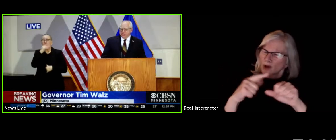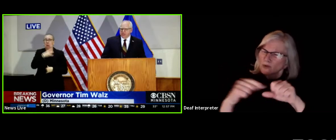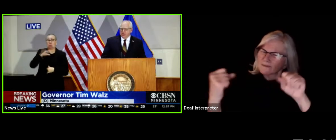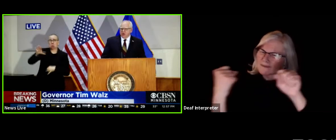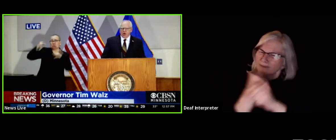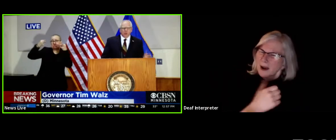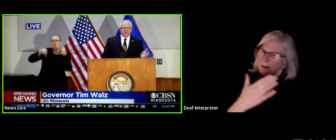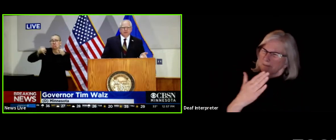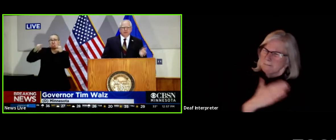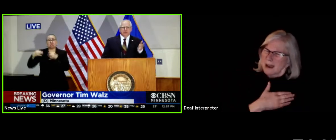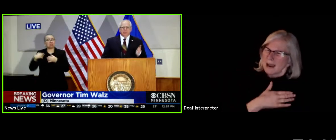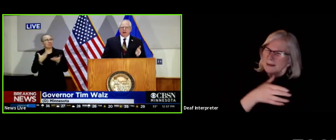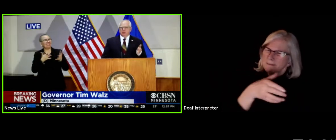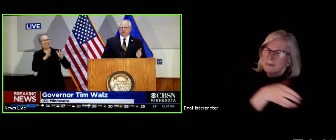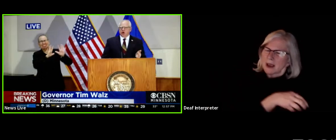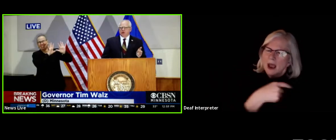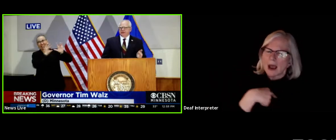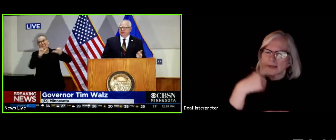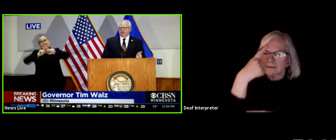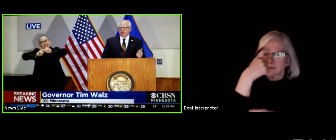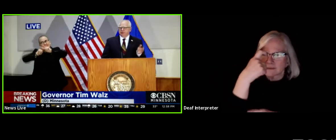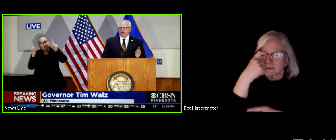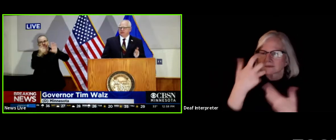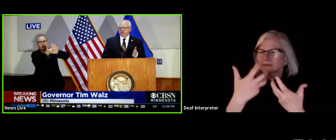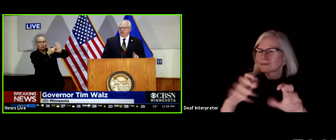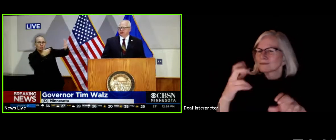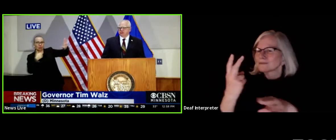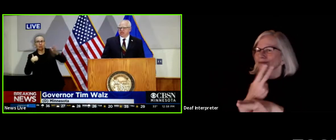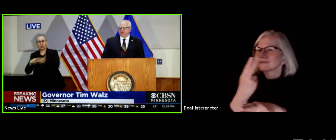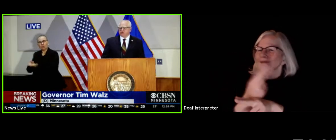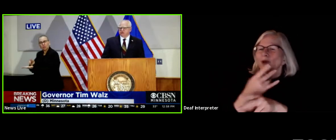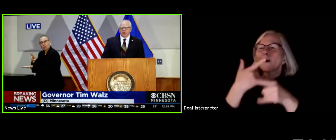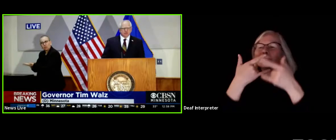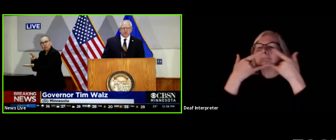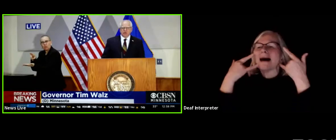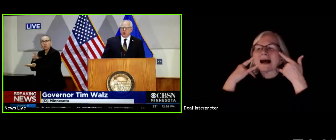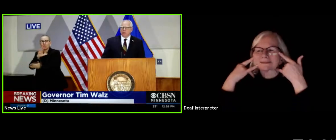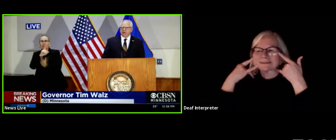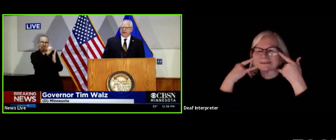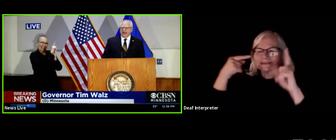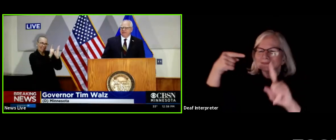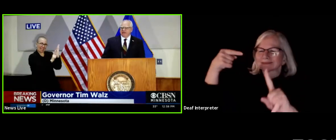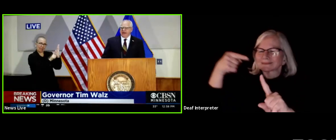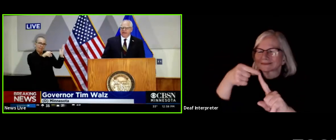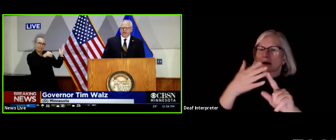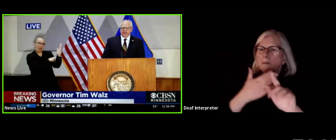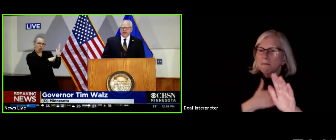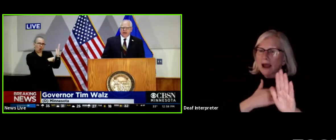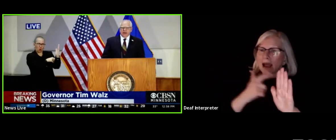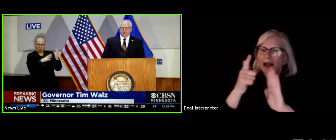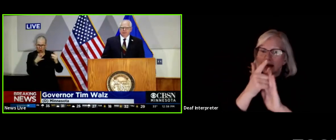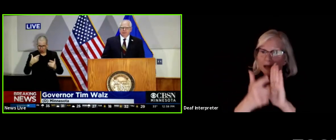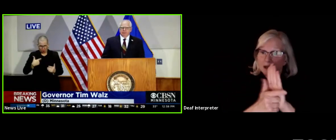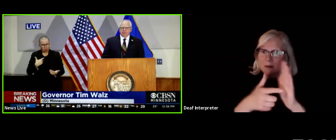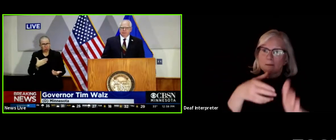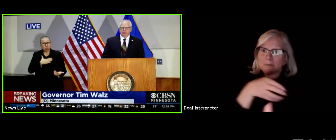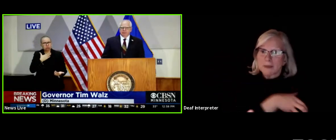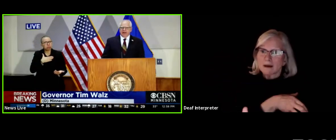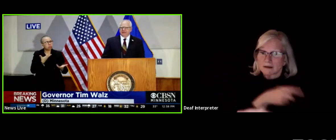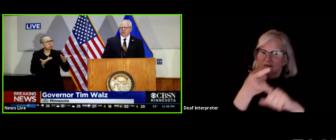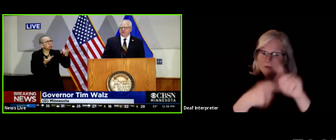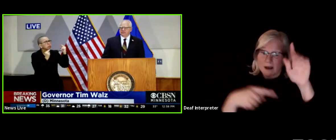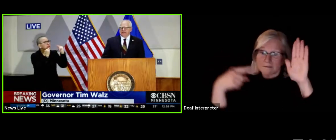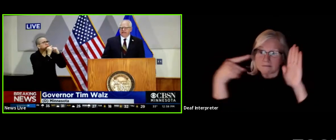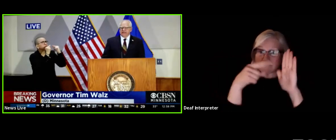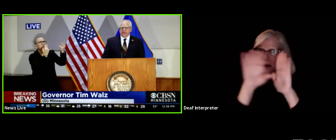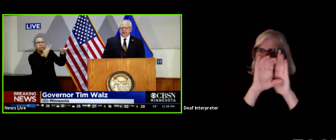conversation on what the legal powers are granted by both the Constitution and statute. So I'm certainly open to having that. But